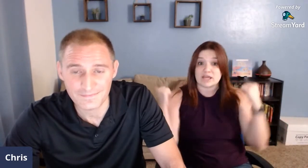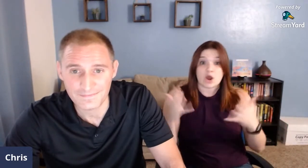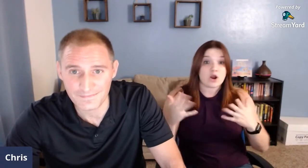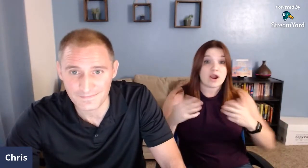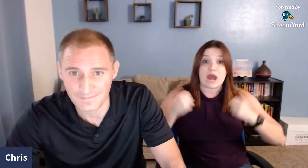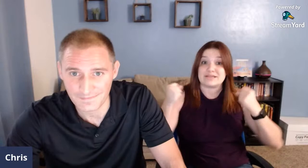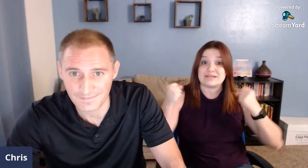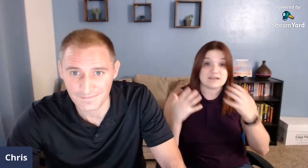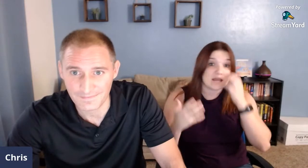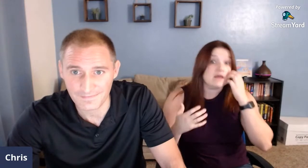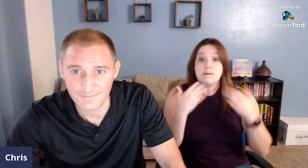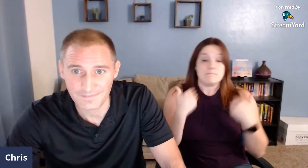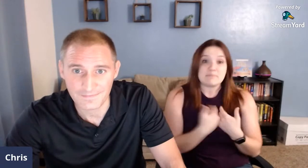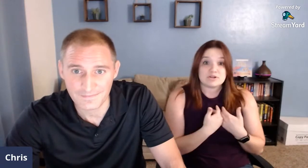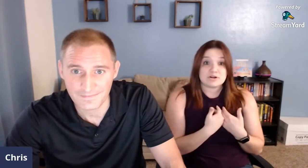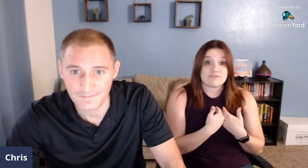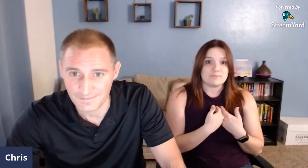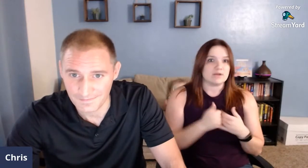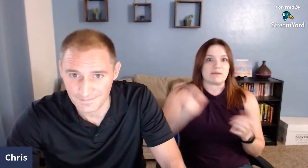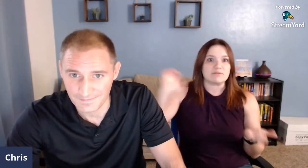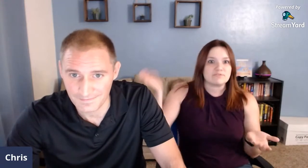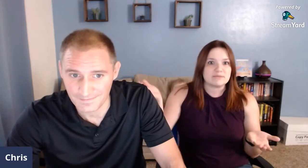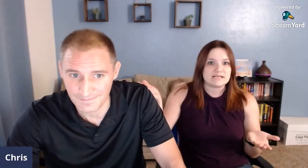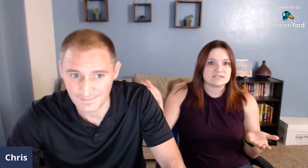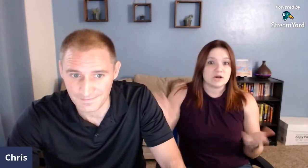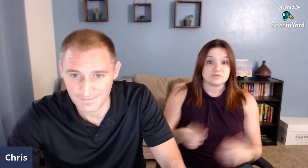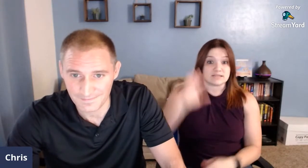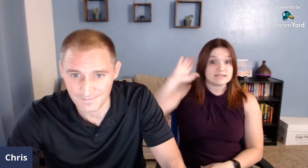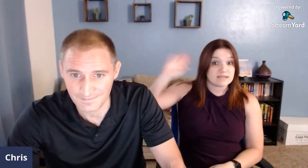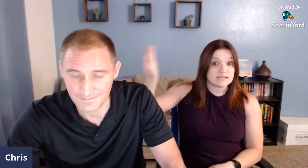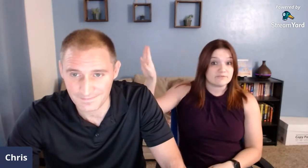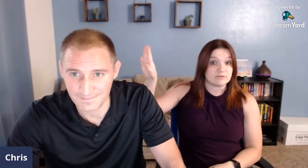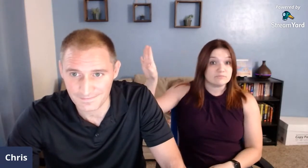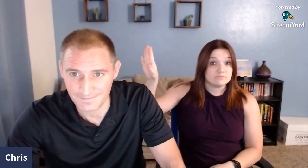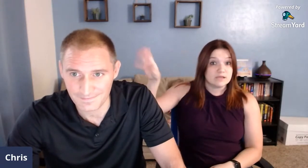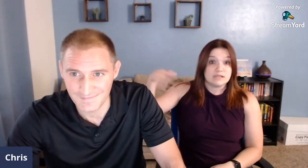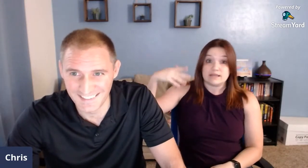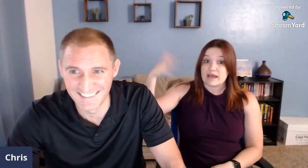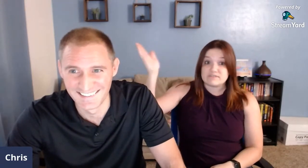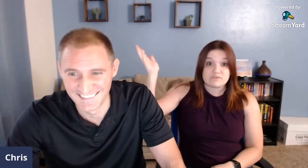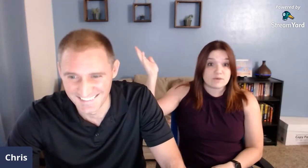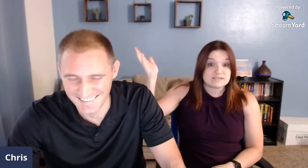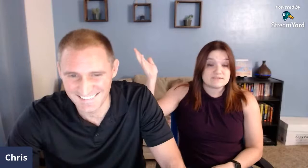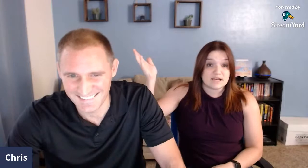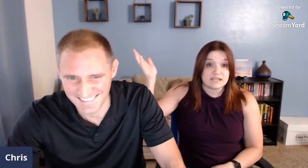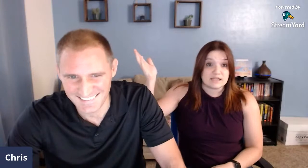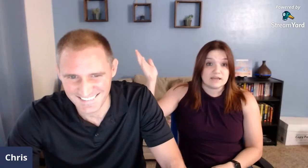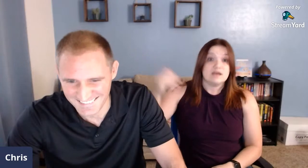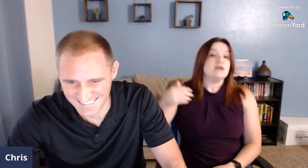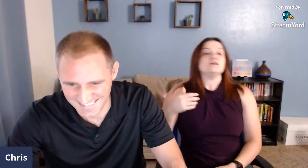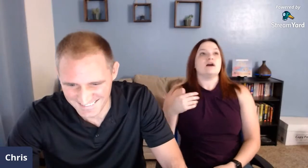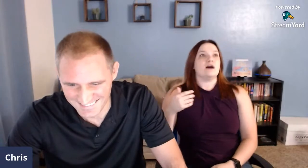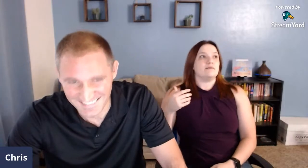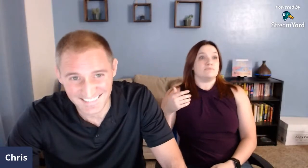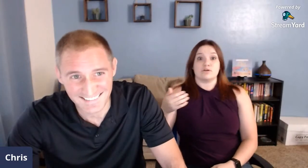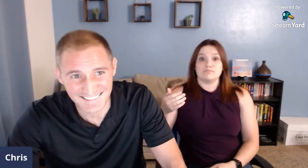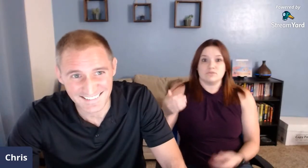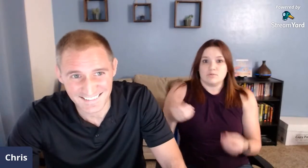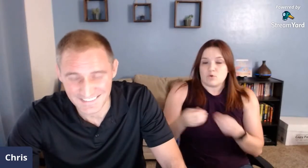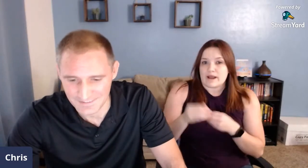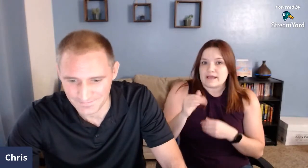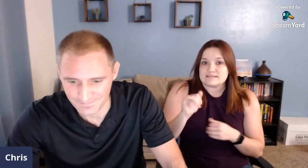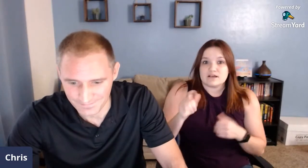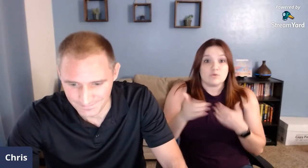I don't know where they are, how they sign. Maybe they're not from here. Maybe they're from the East Coast. They sign different. They have different ways of signing.